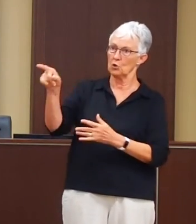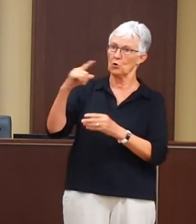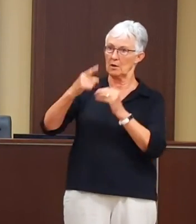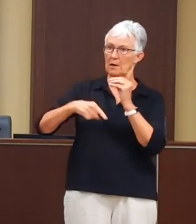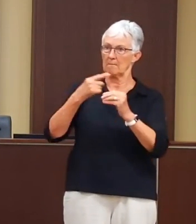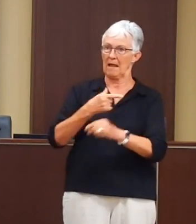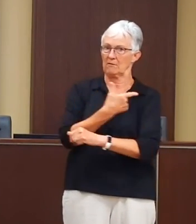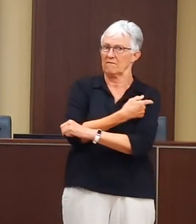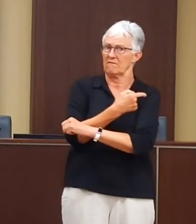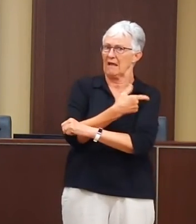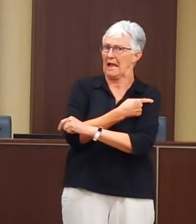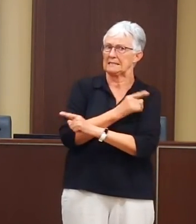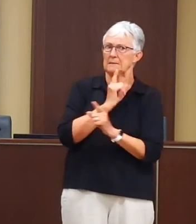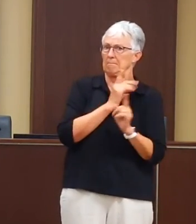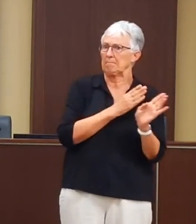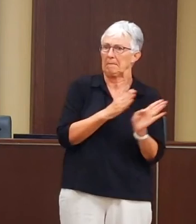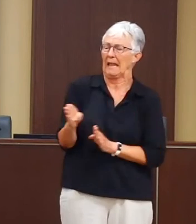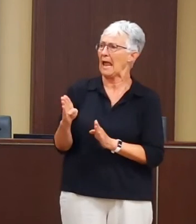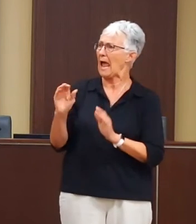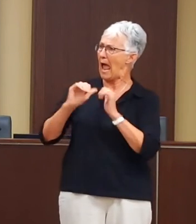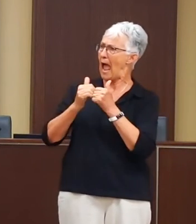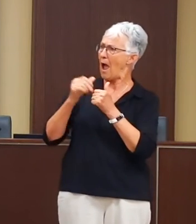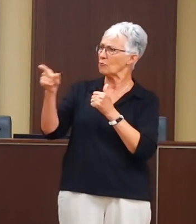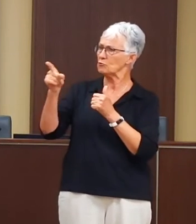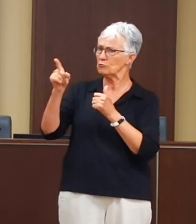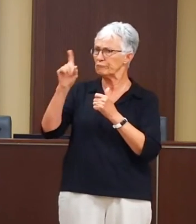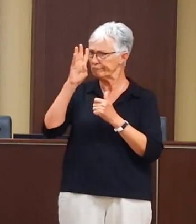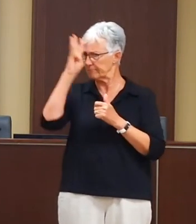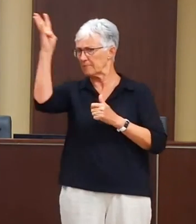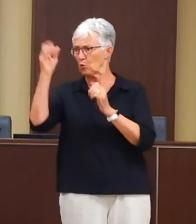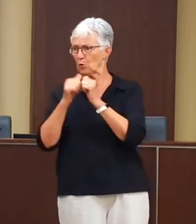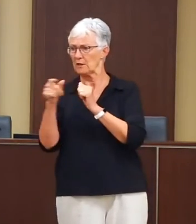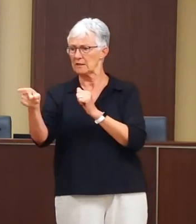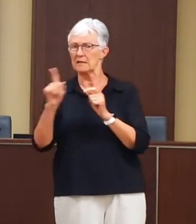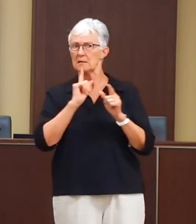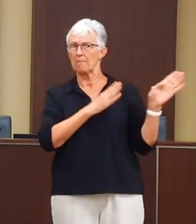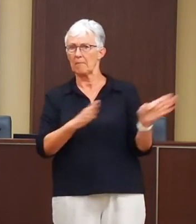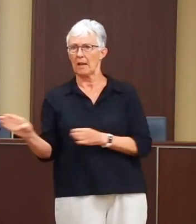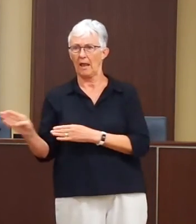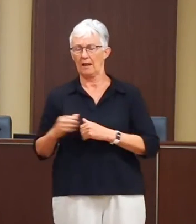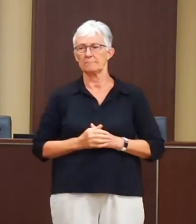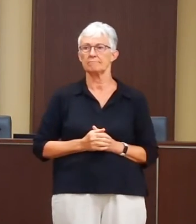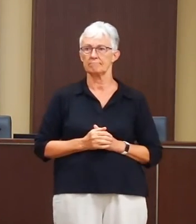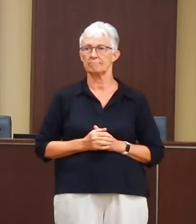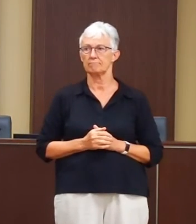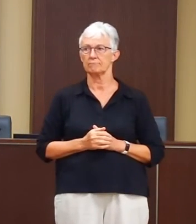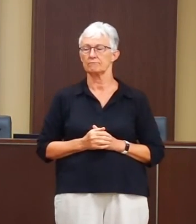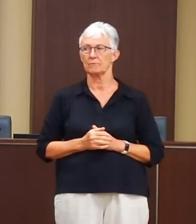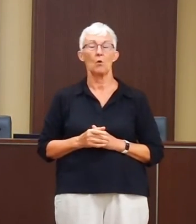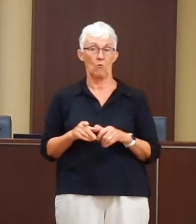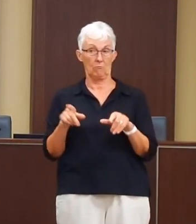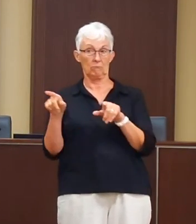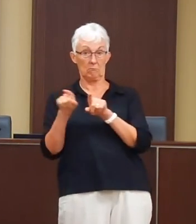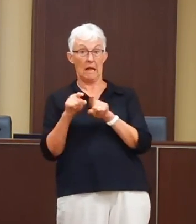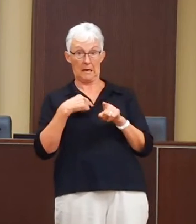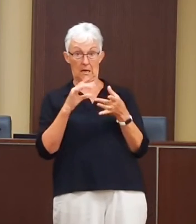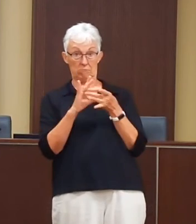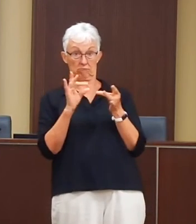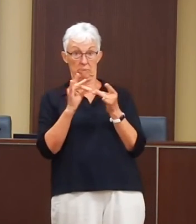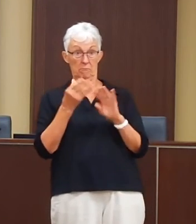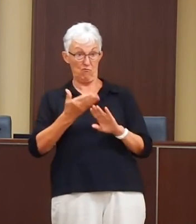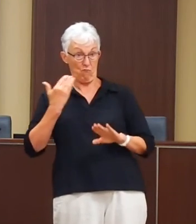what you have in place right now? Well, as I said at the beginning, we work with the health department on a regular basis. All of us do pay